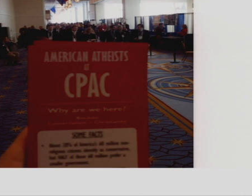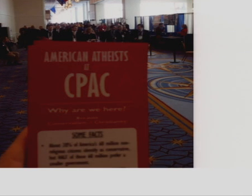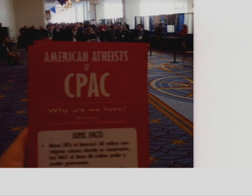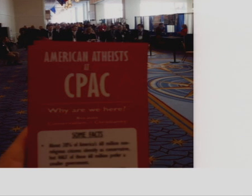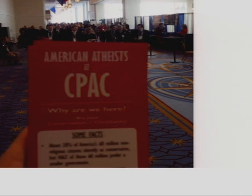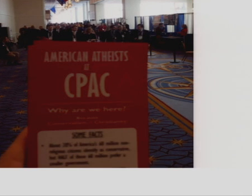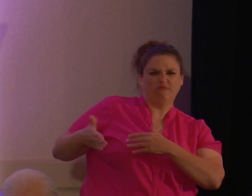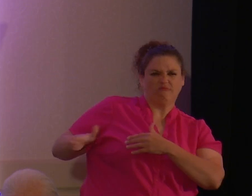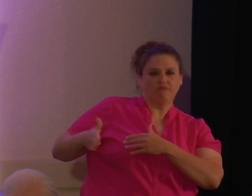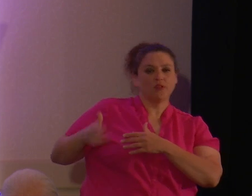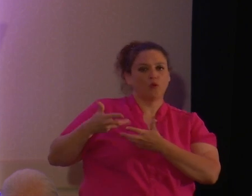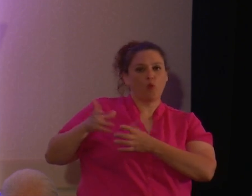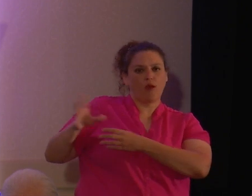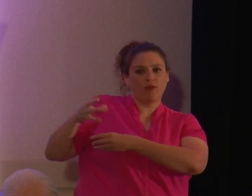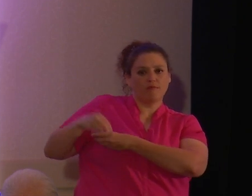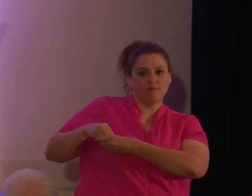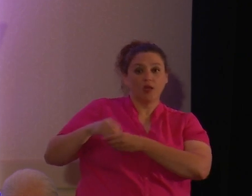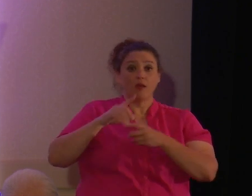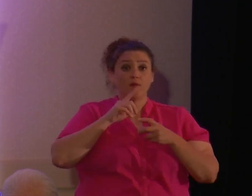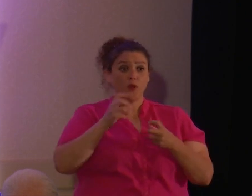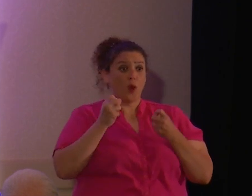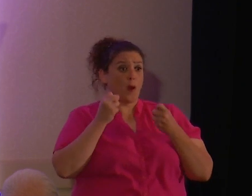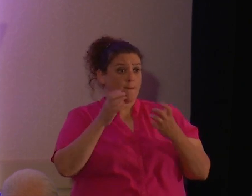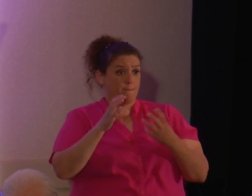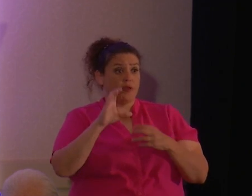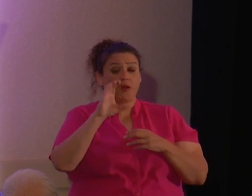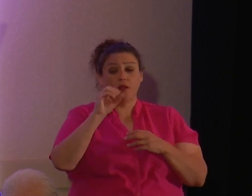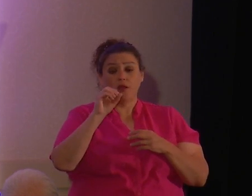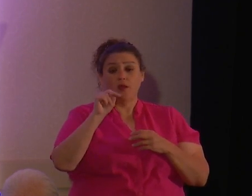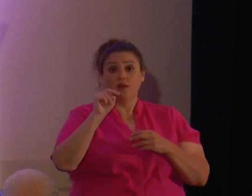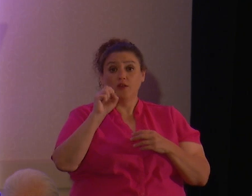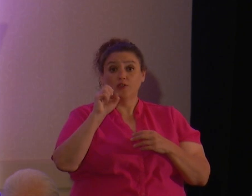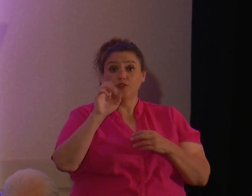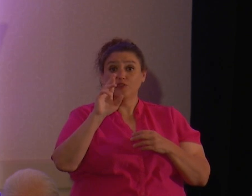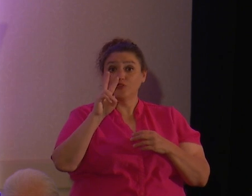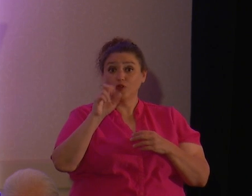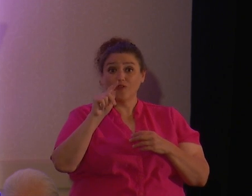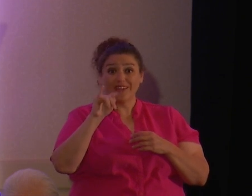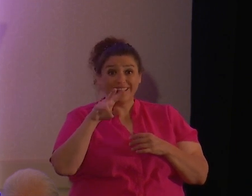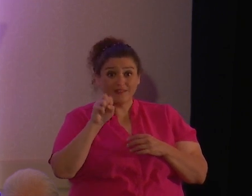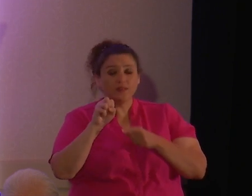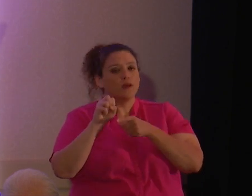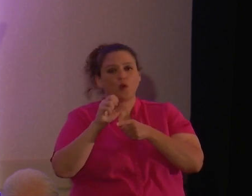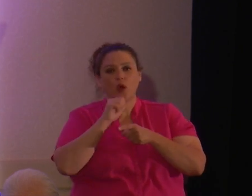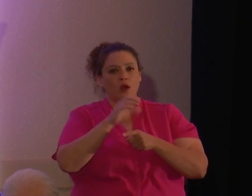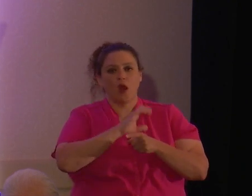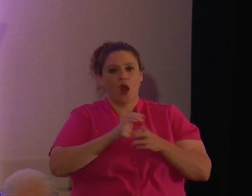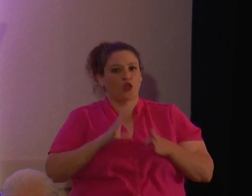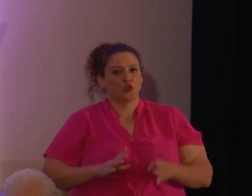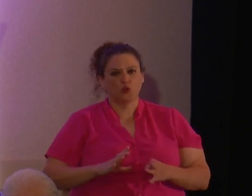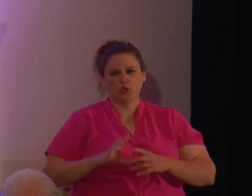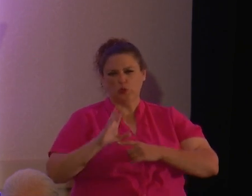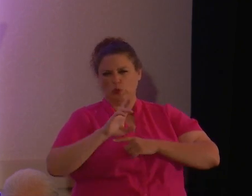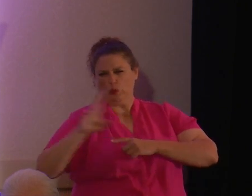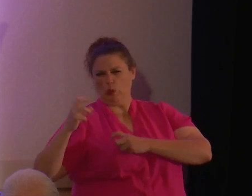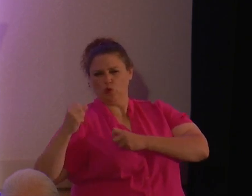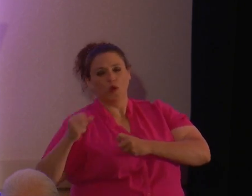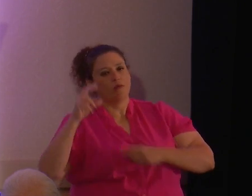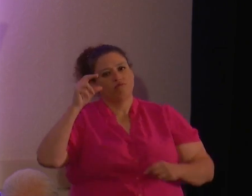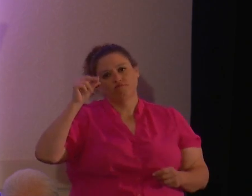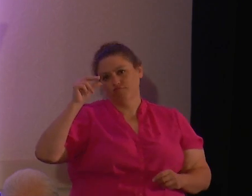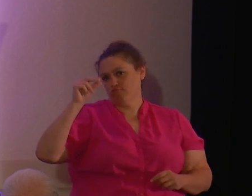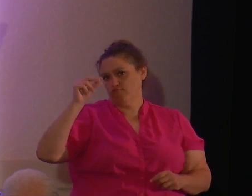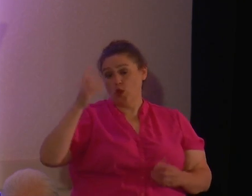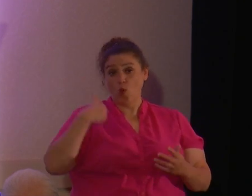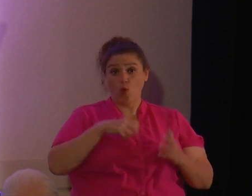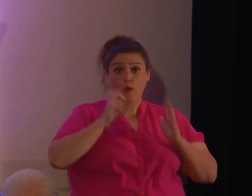There's a lot of conservatives who are not Christian right. There's a lot of conservatives who are not Christian right. And what we saw was